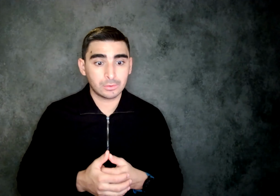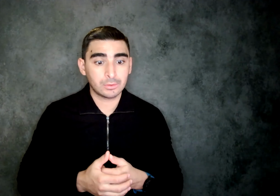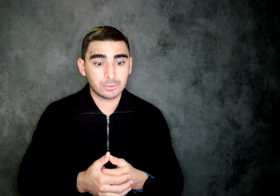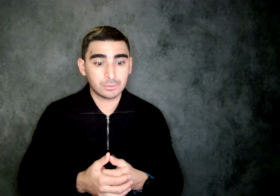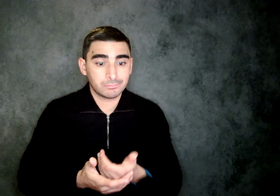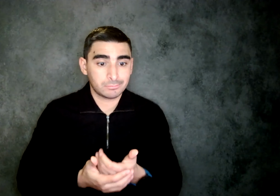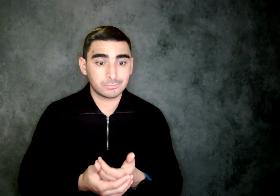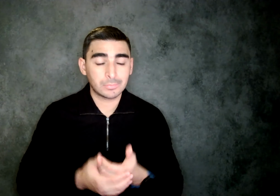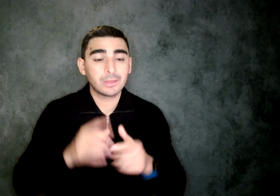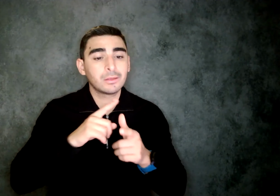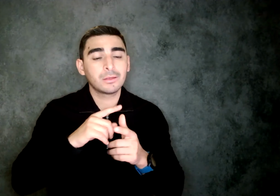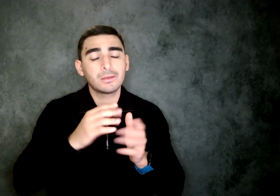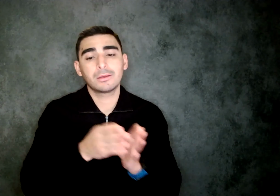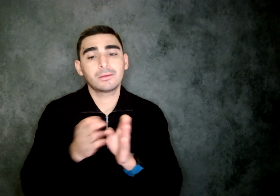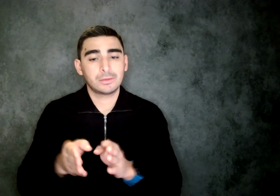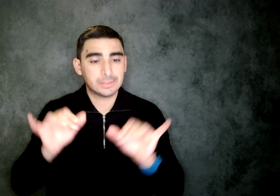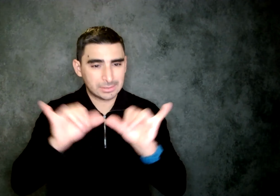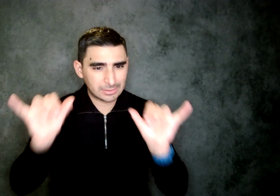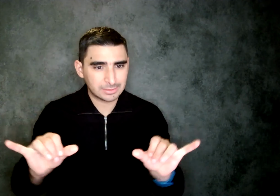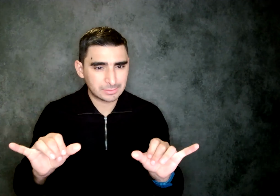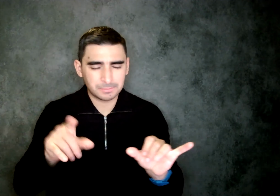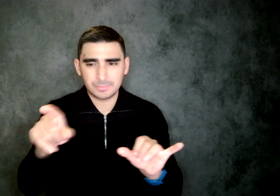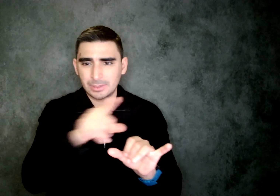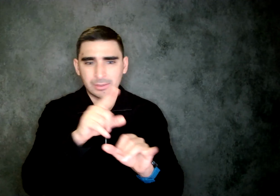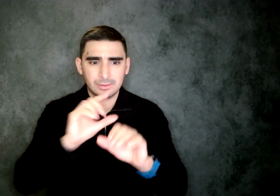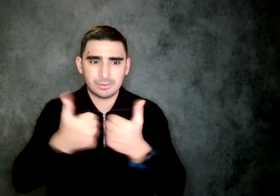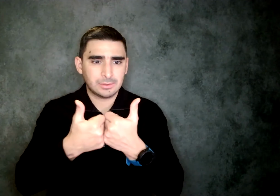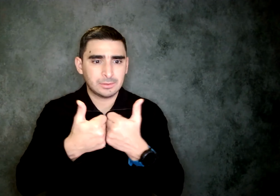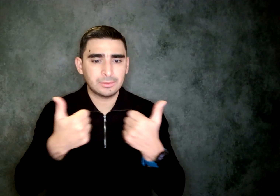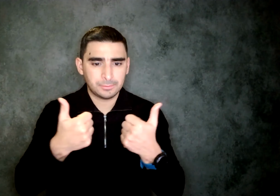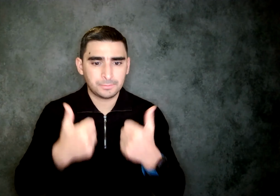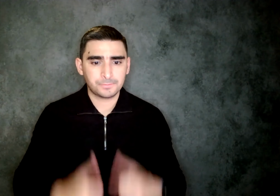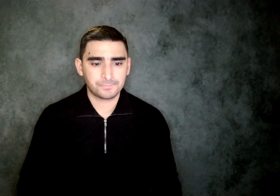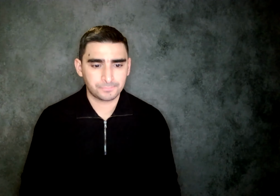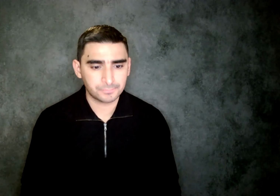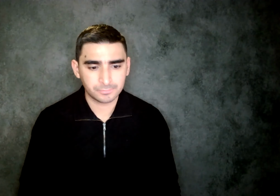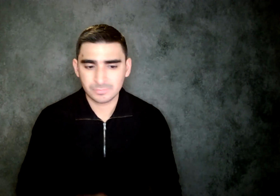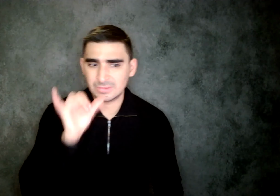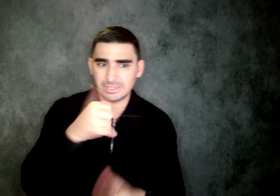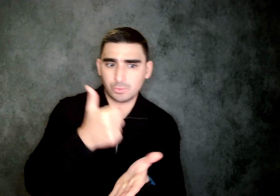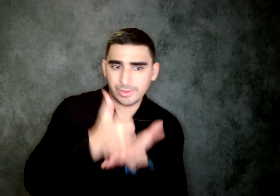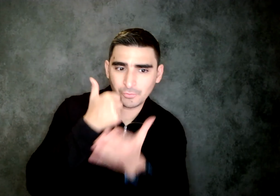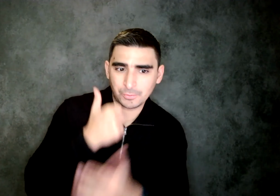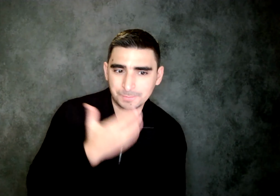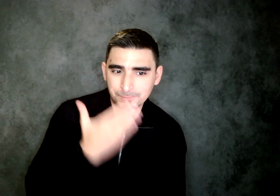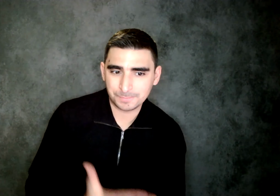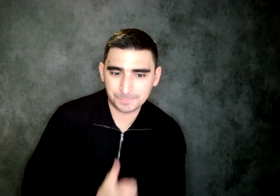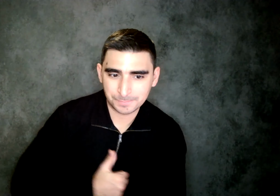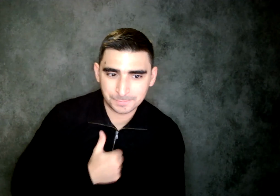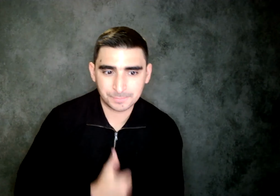systems are just such a challenge. So I think that would be helpful. Sorry.